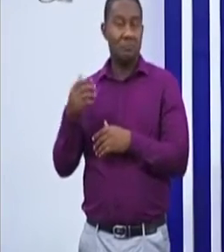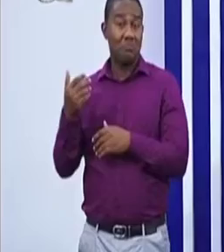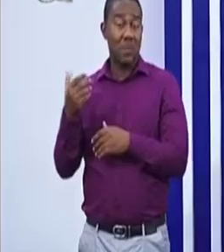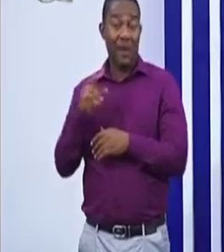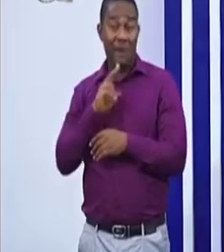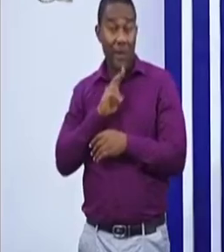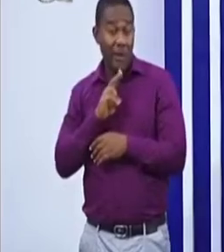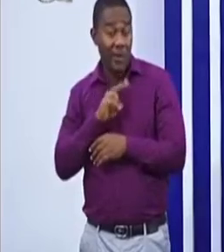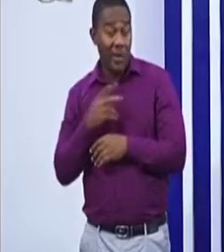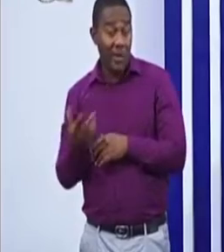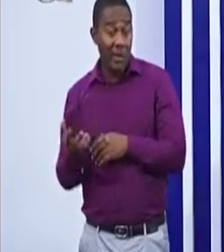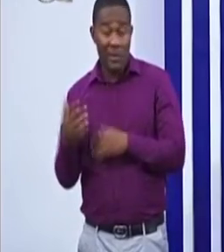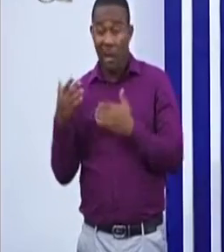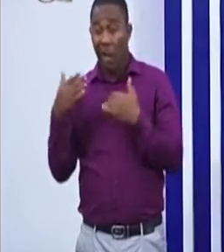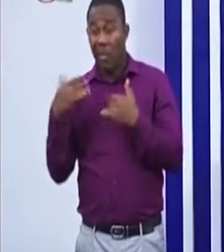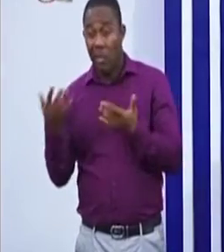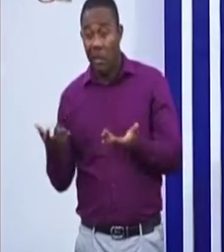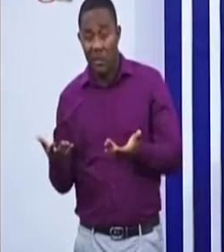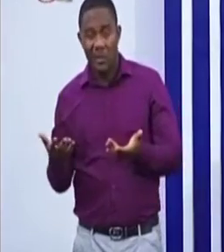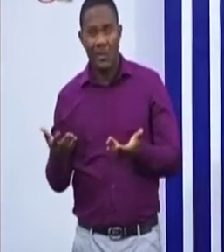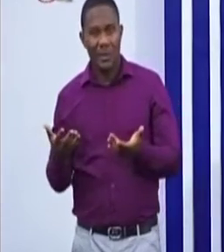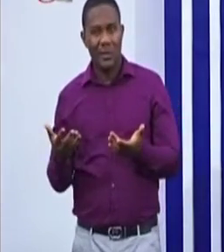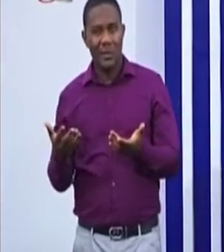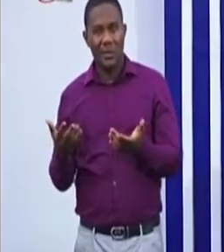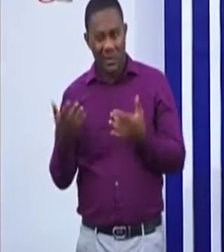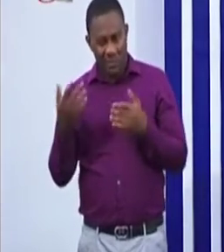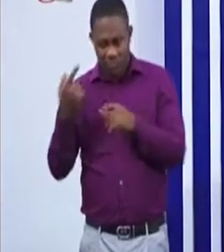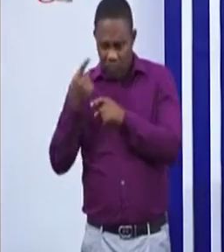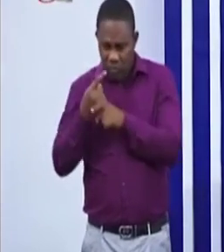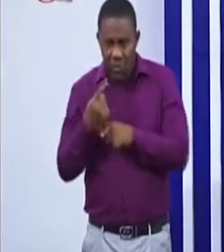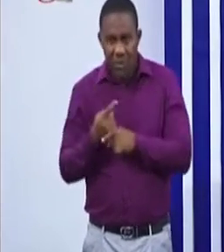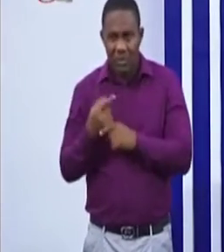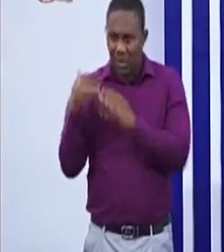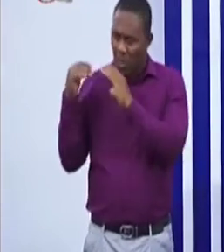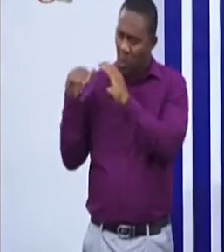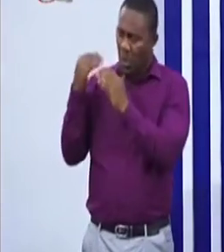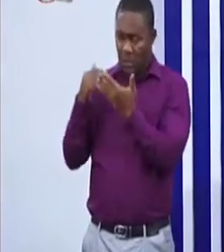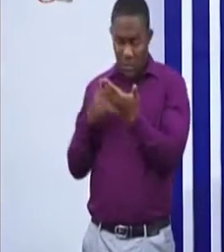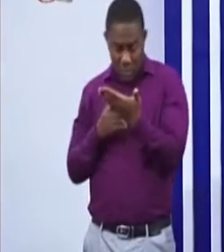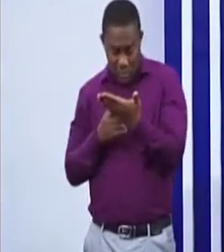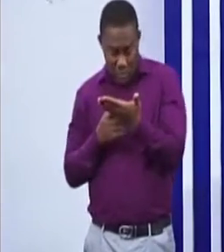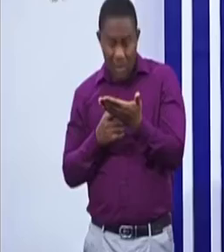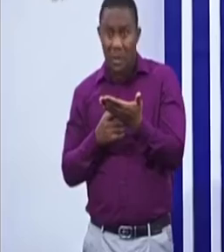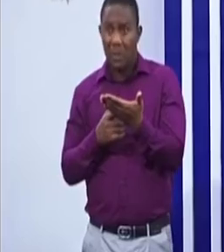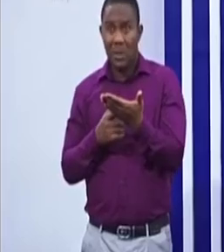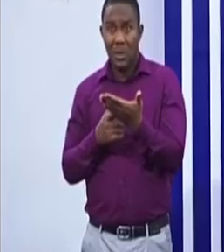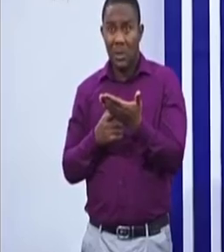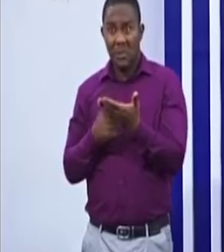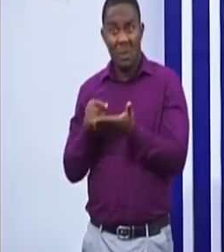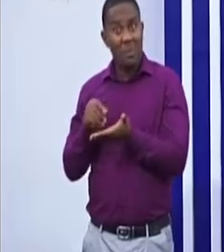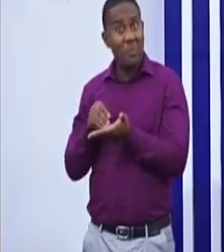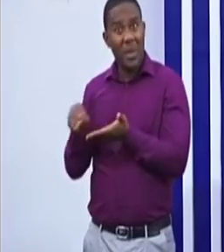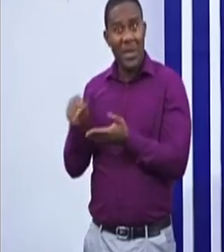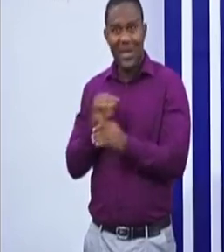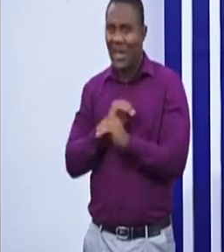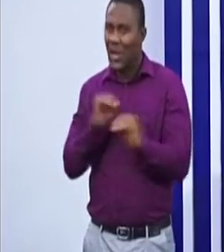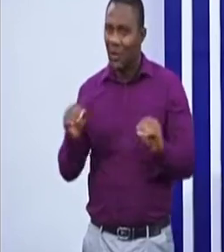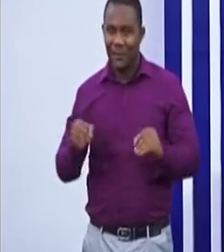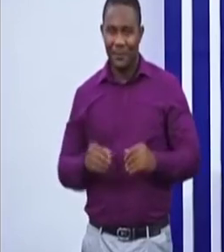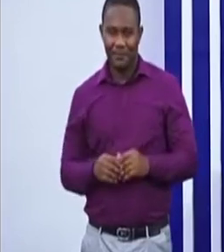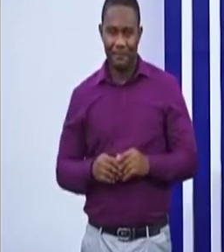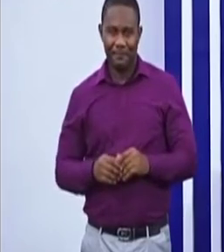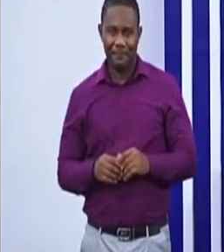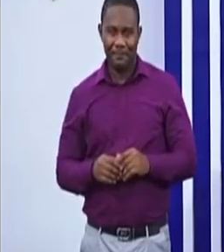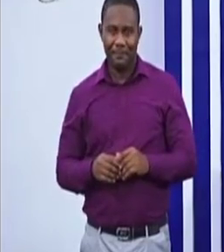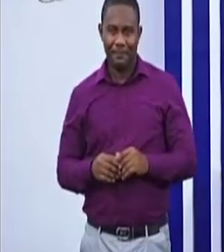There be a network in my message, and also kebia